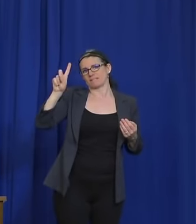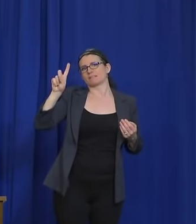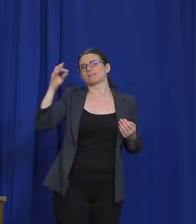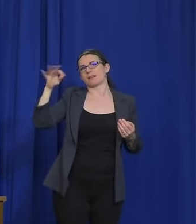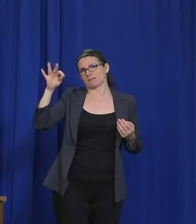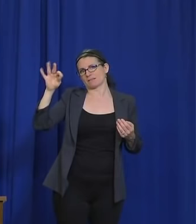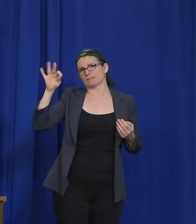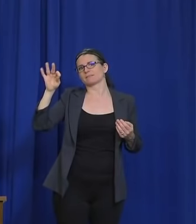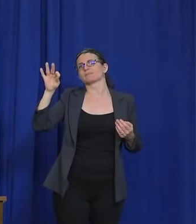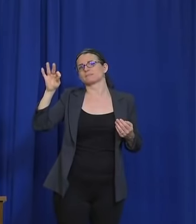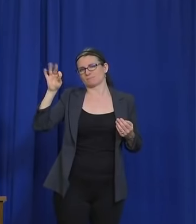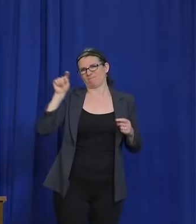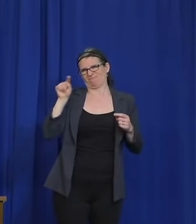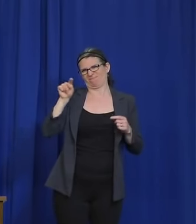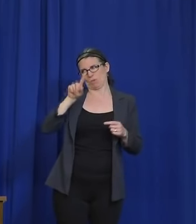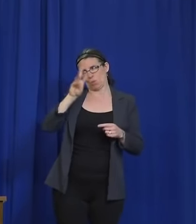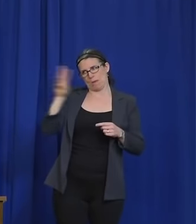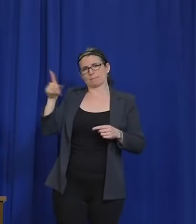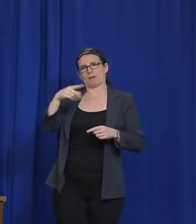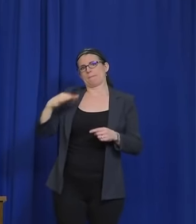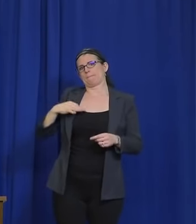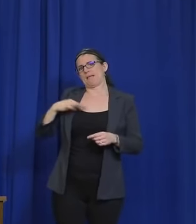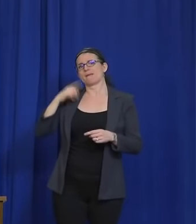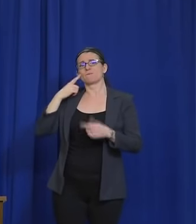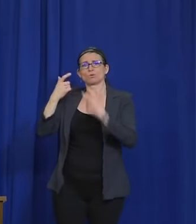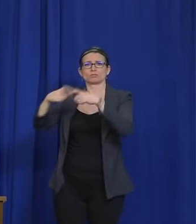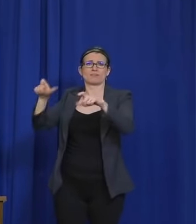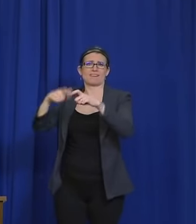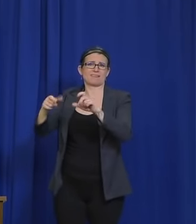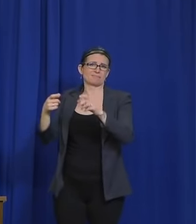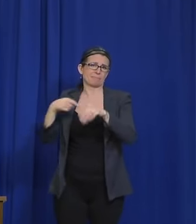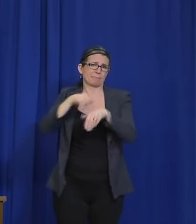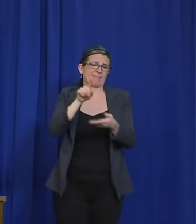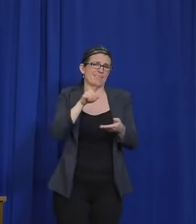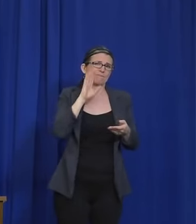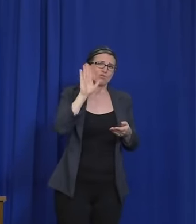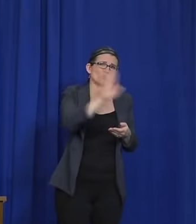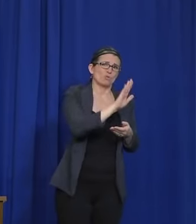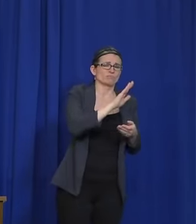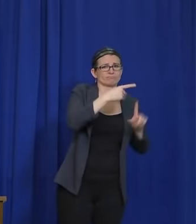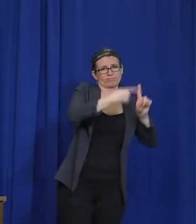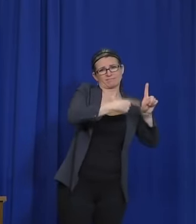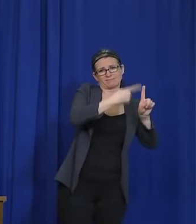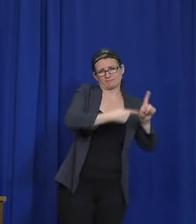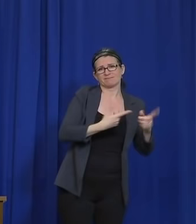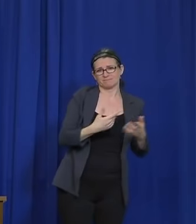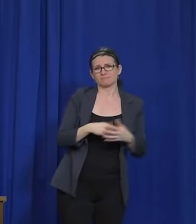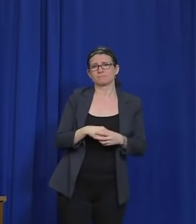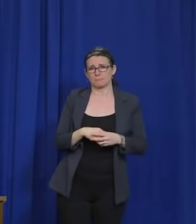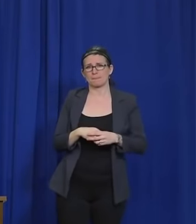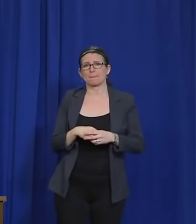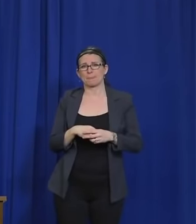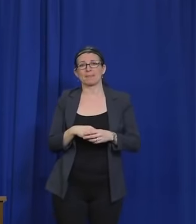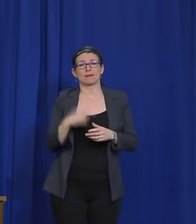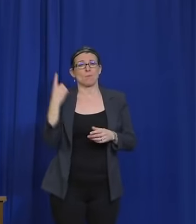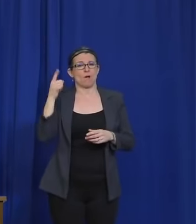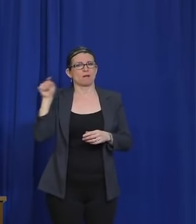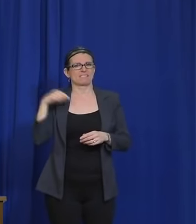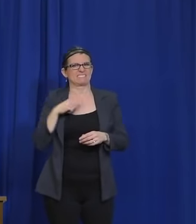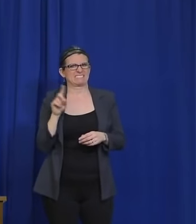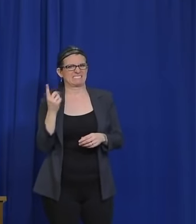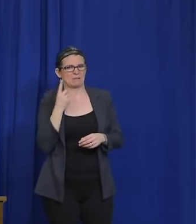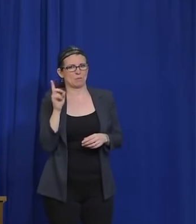And by the way, there's several people who emailed me saying that I must have cheated and gone to a beauty salon. Wrong. Just want to say